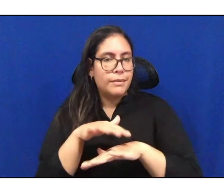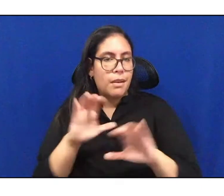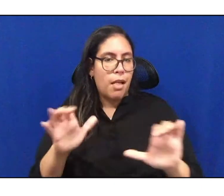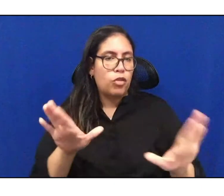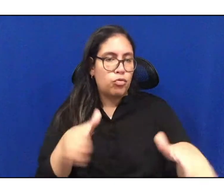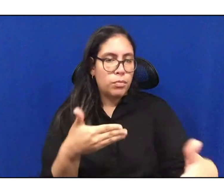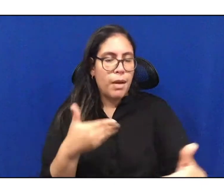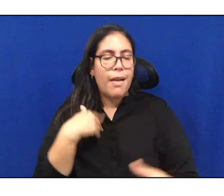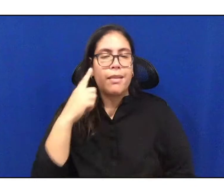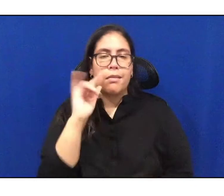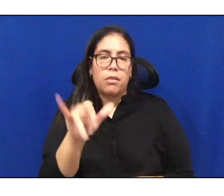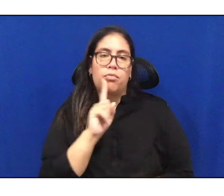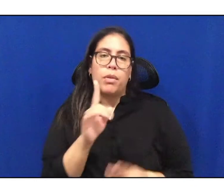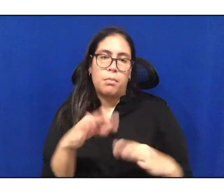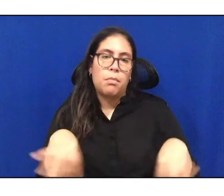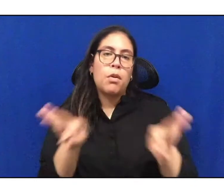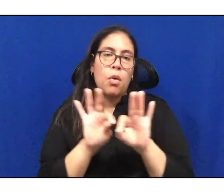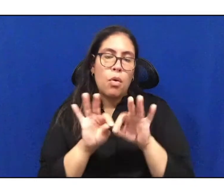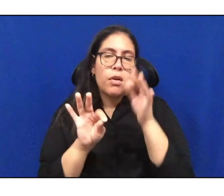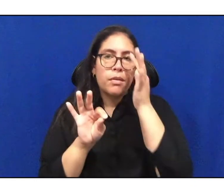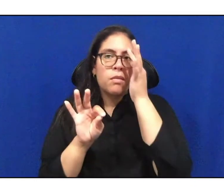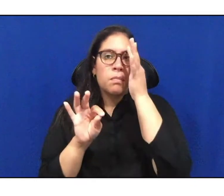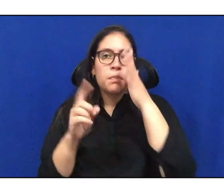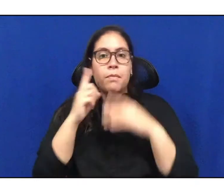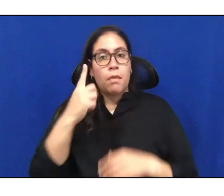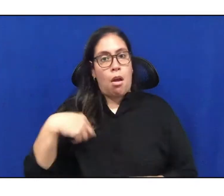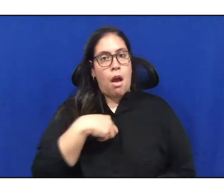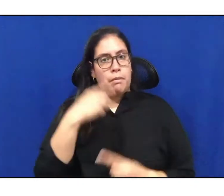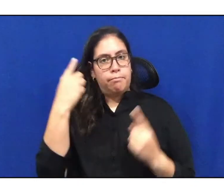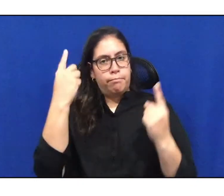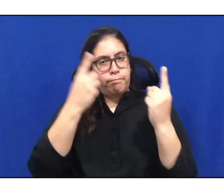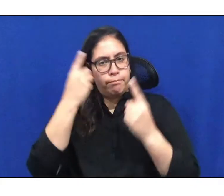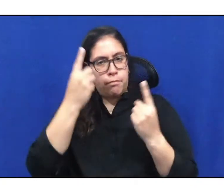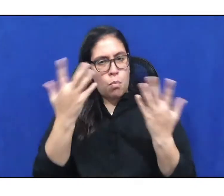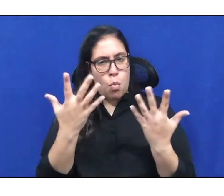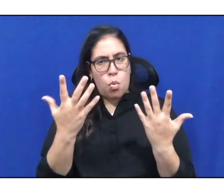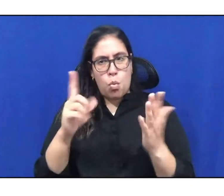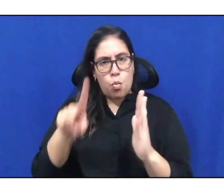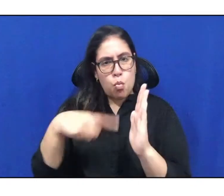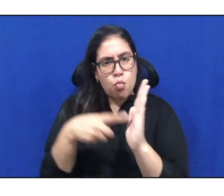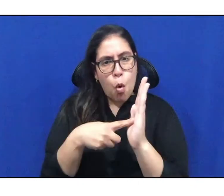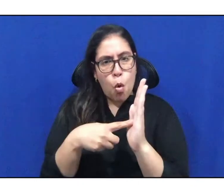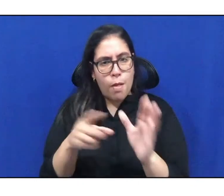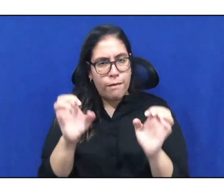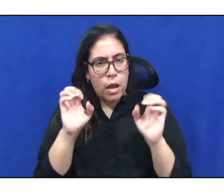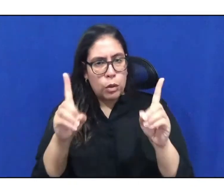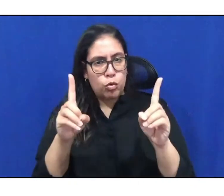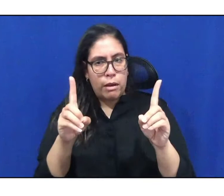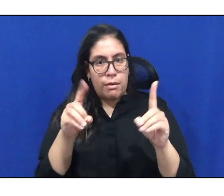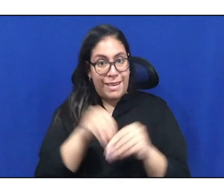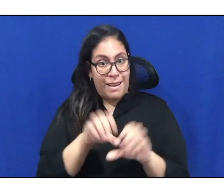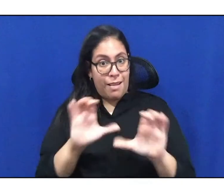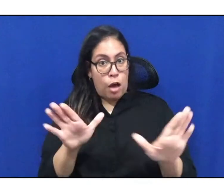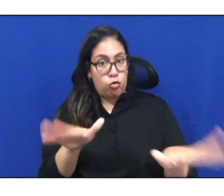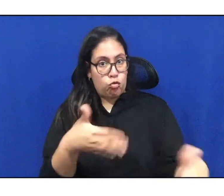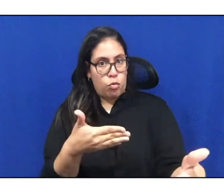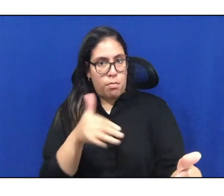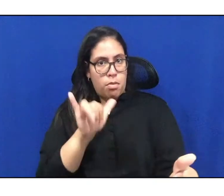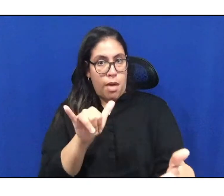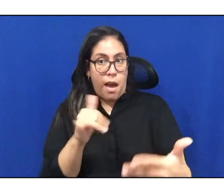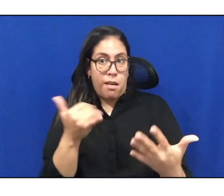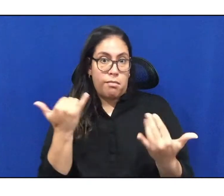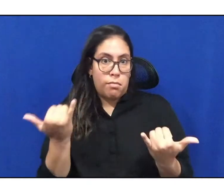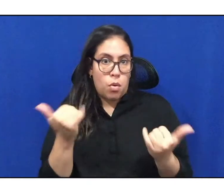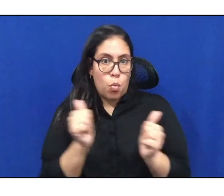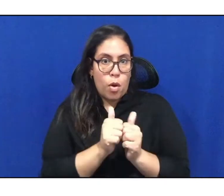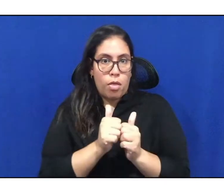it's really important for us to think about the role of education and the classroom, and particularly in this moment where the Republican Party